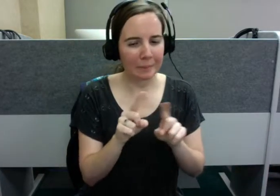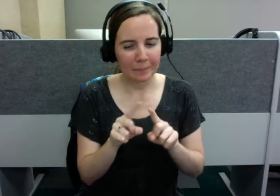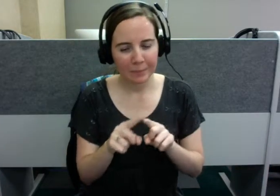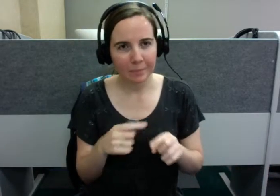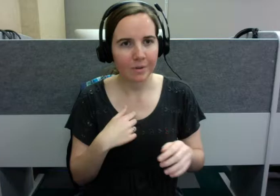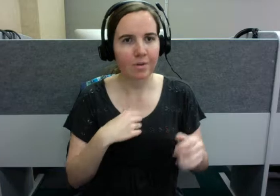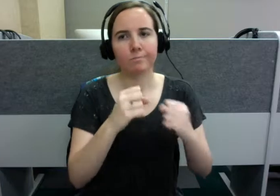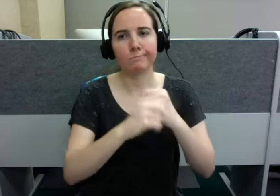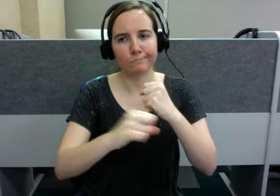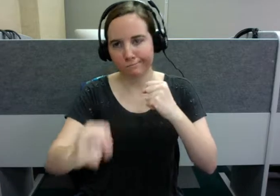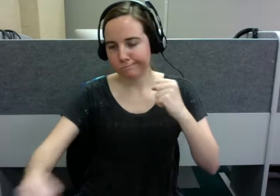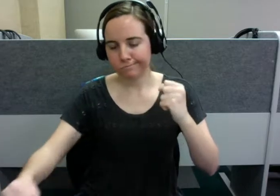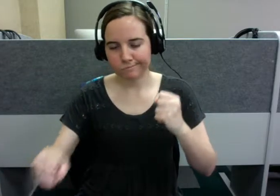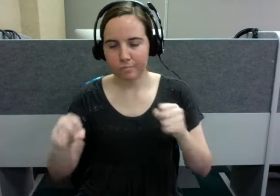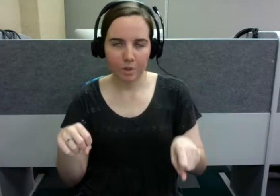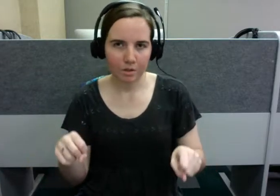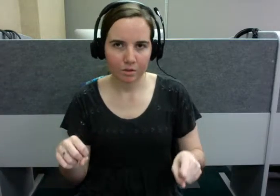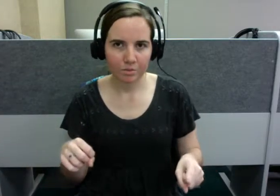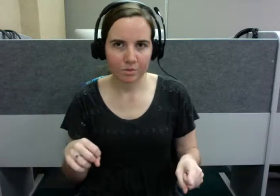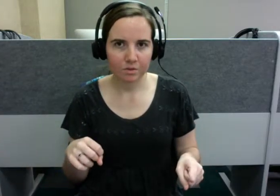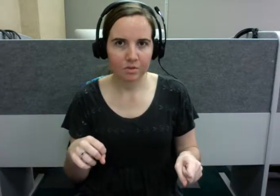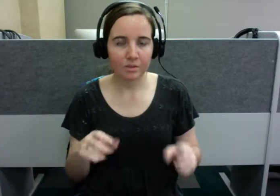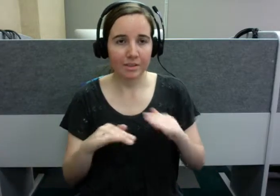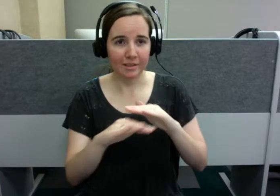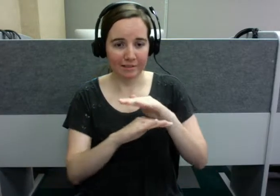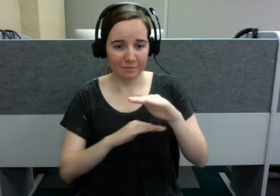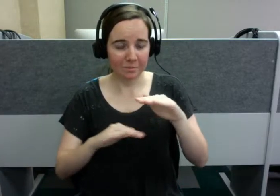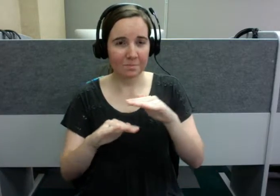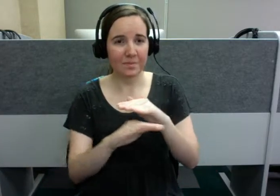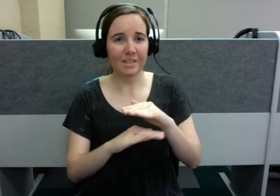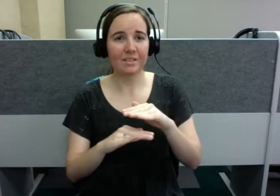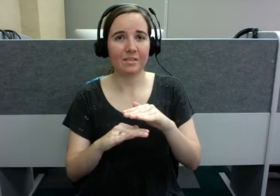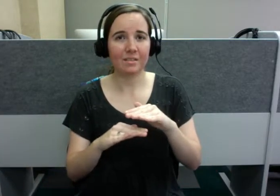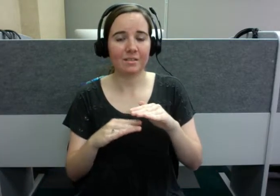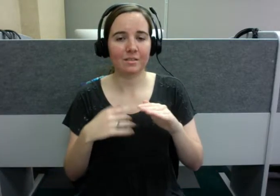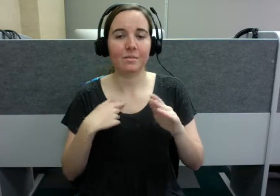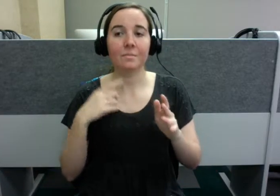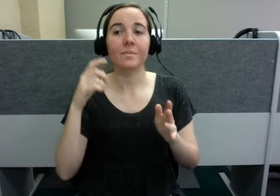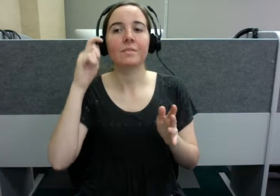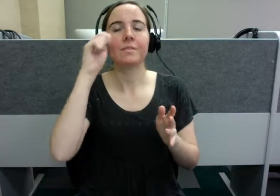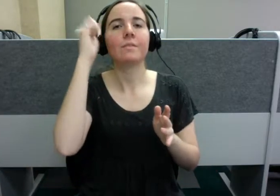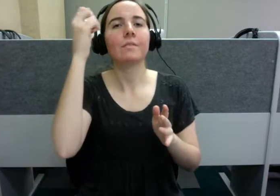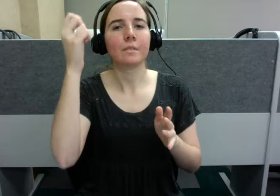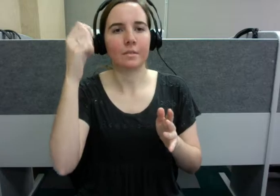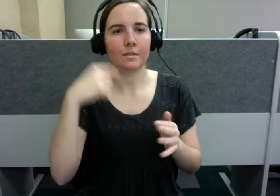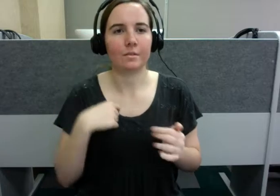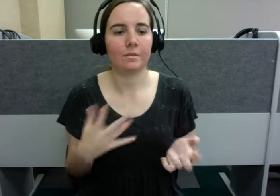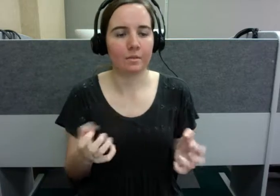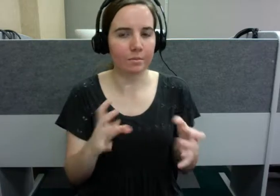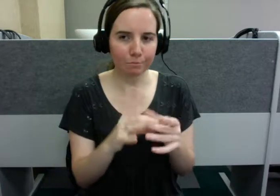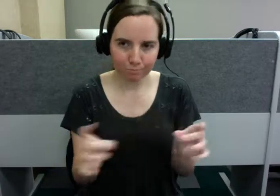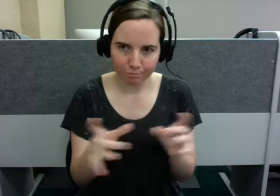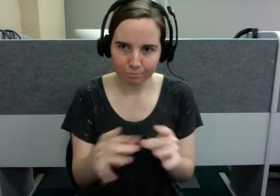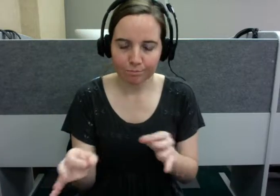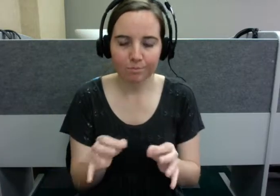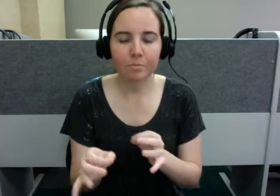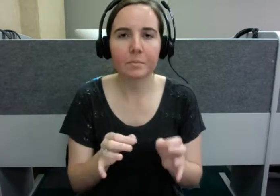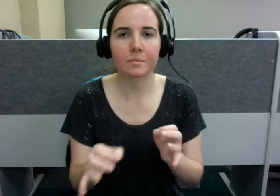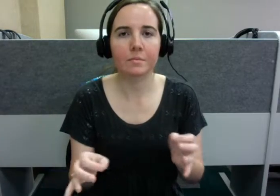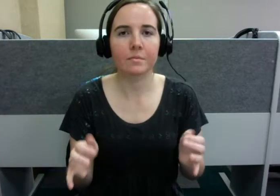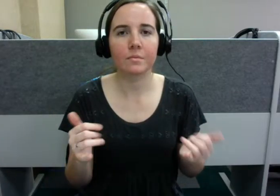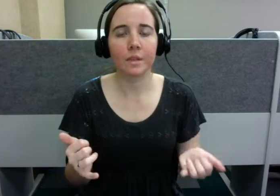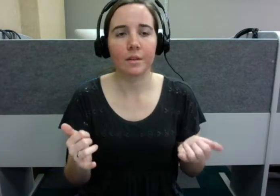got it wrong. But what it all comes down to is this. I have formed a theory, and I'm going to share it now in my remaining 2 minutes and 30 seconds. It